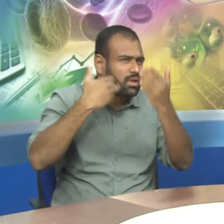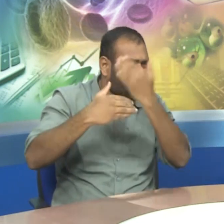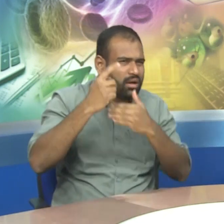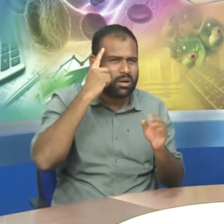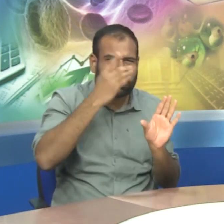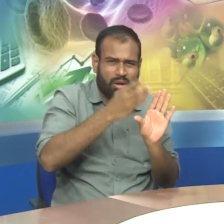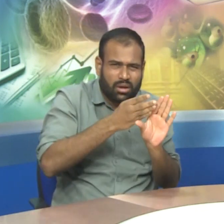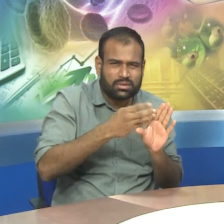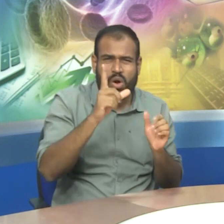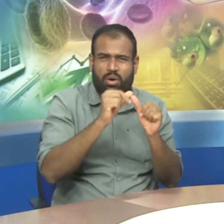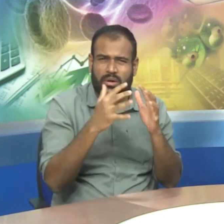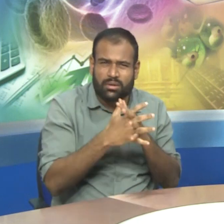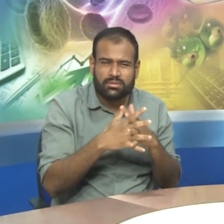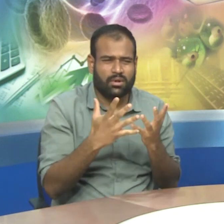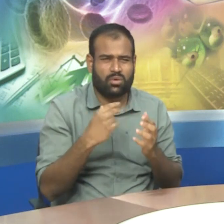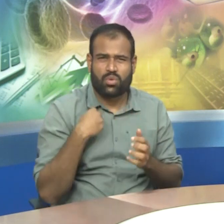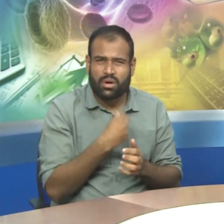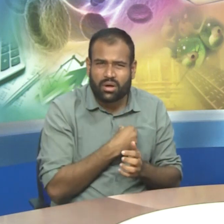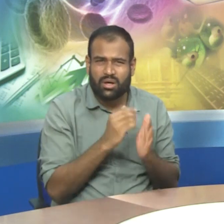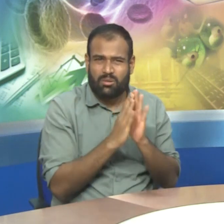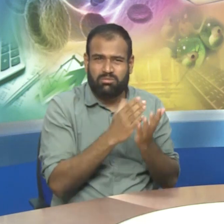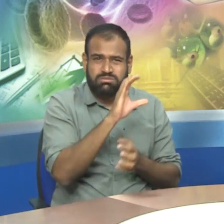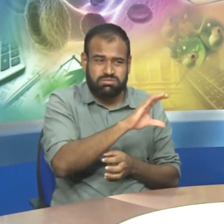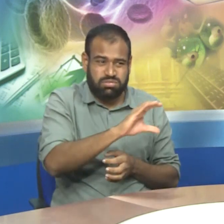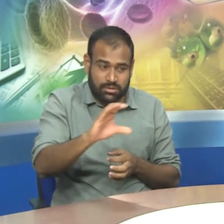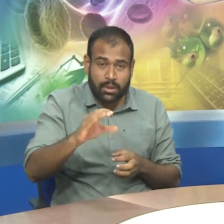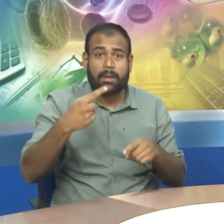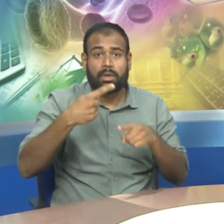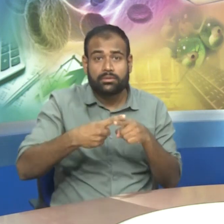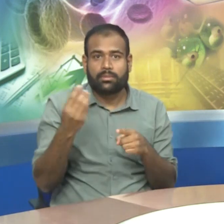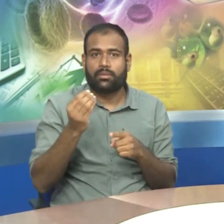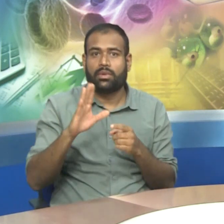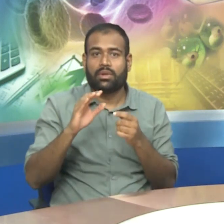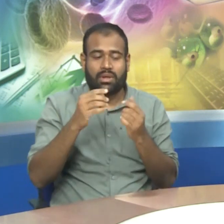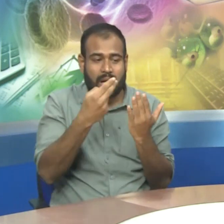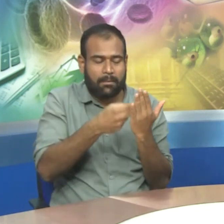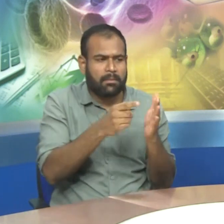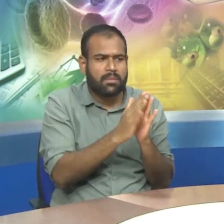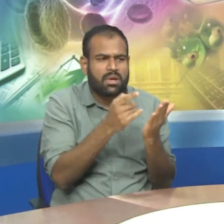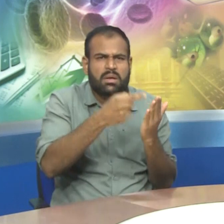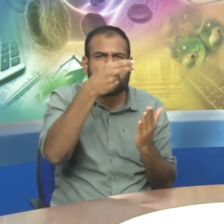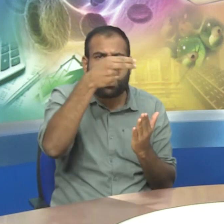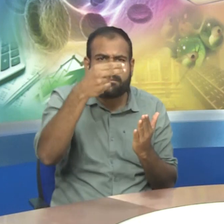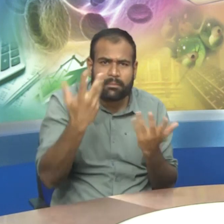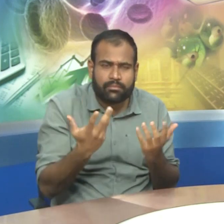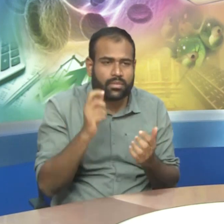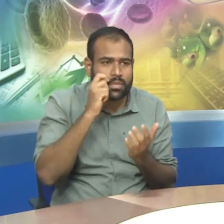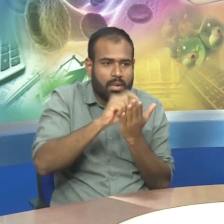organization, and maintenance of library material for reference service.